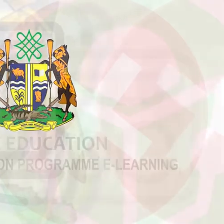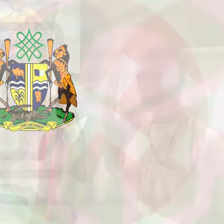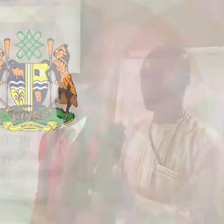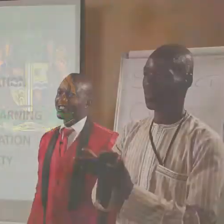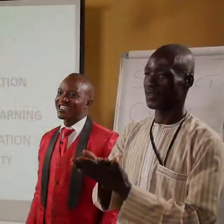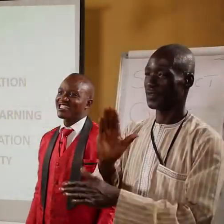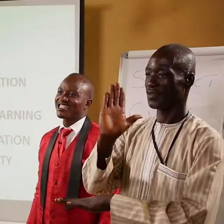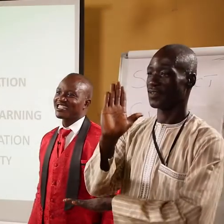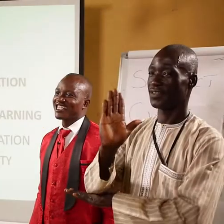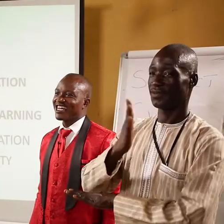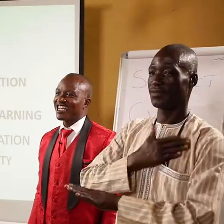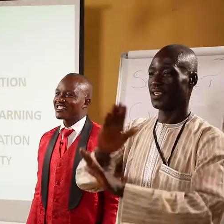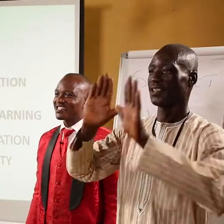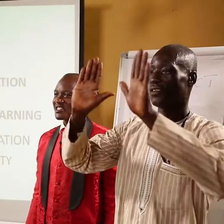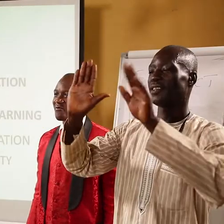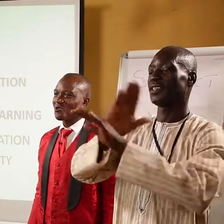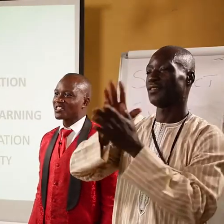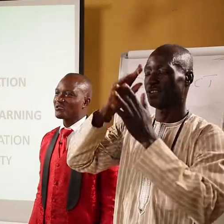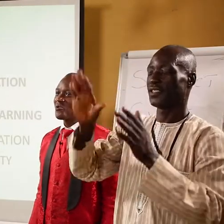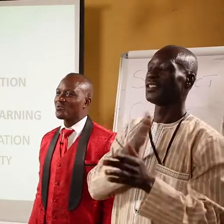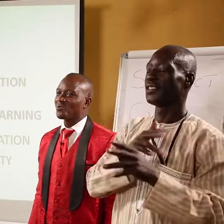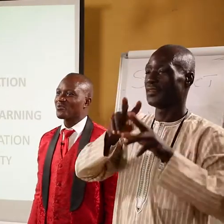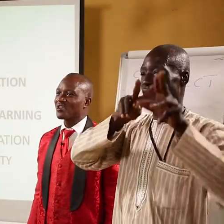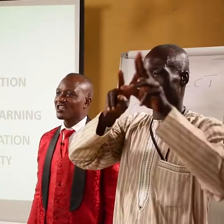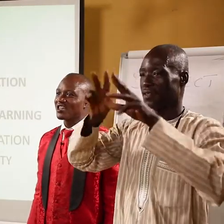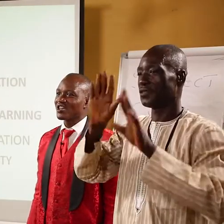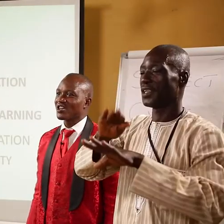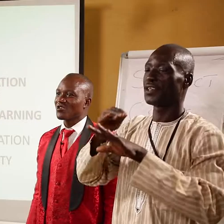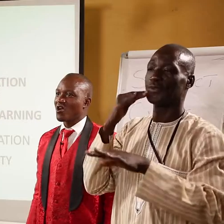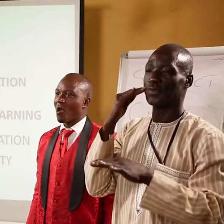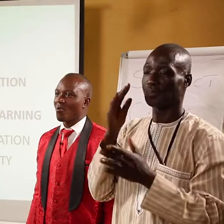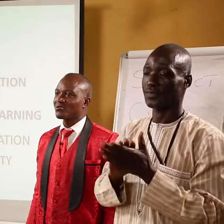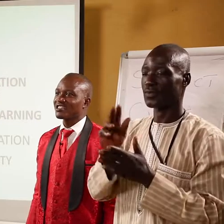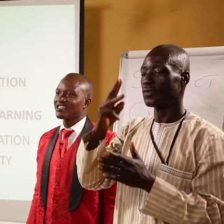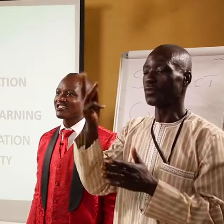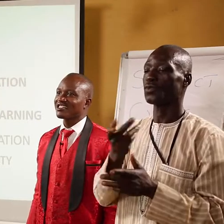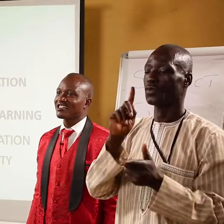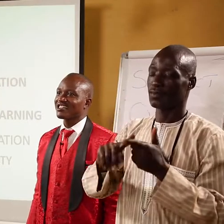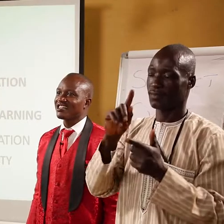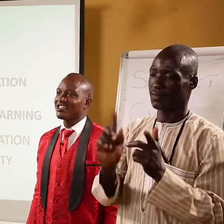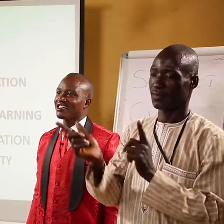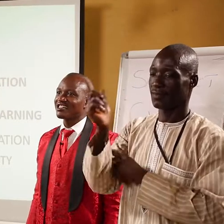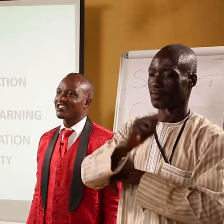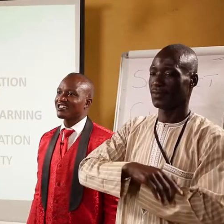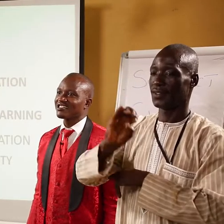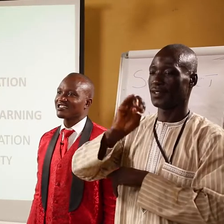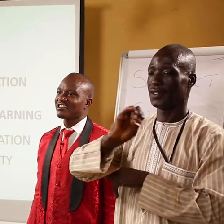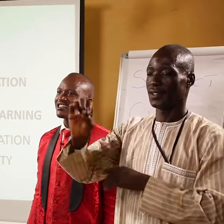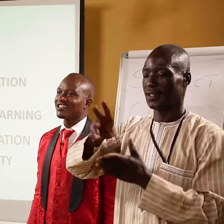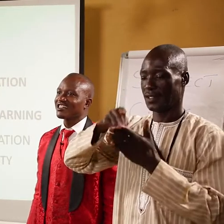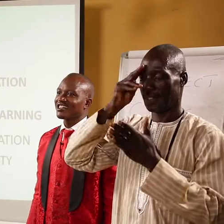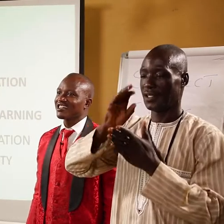Good day, my wonderful students, listeners, and viewers at home. You are welcome to today's e-learning